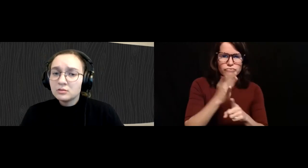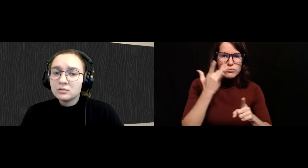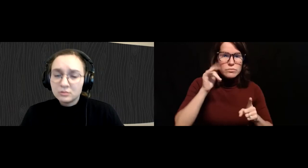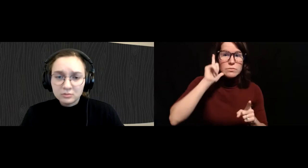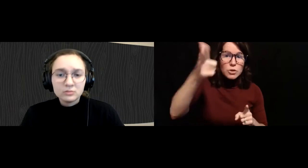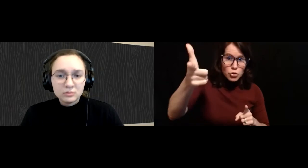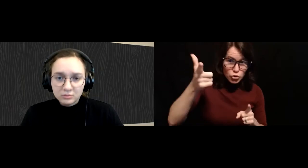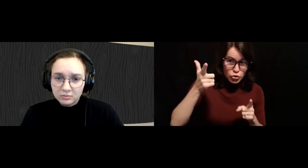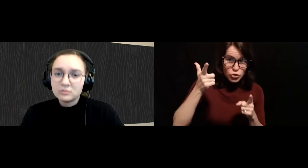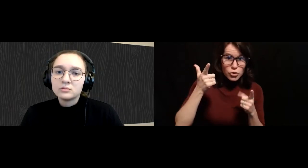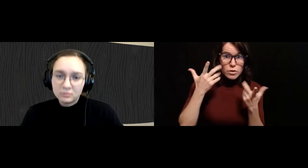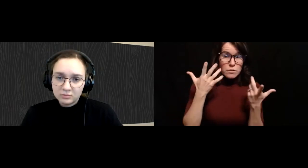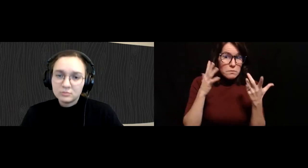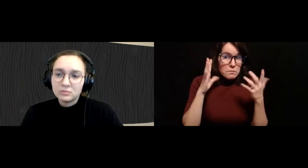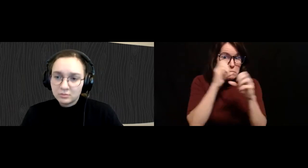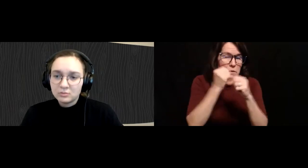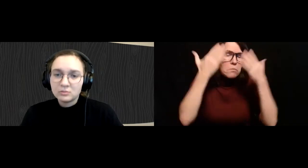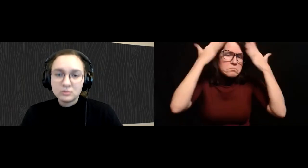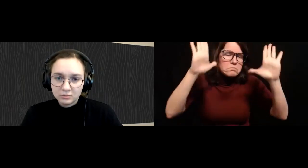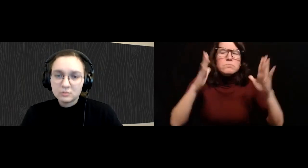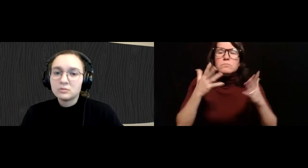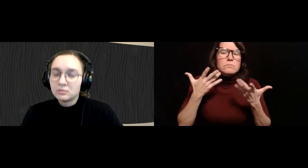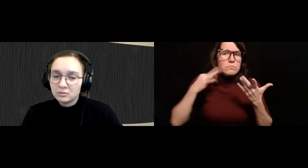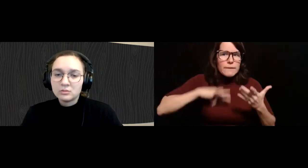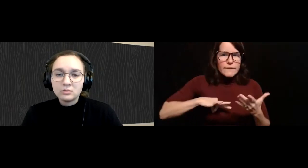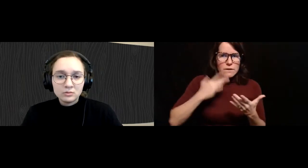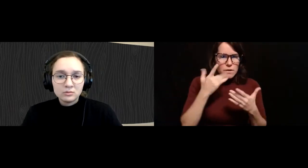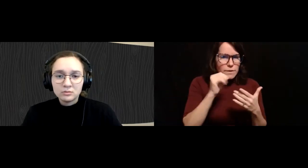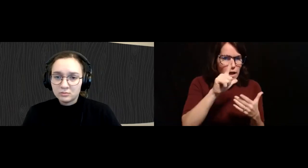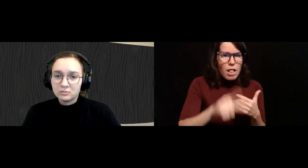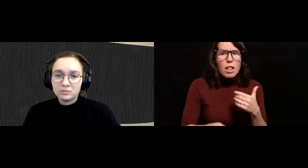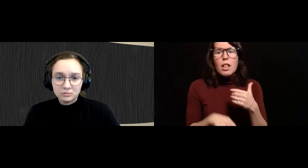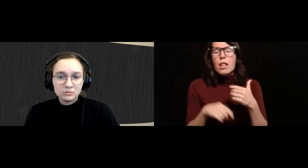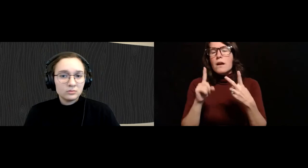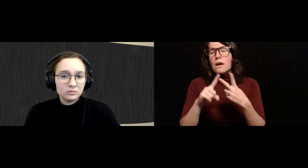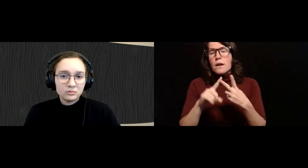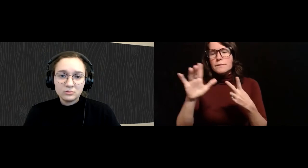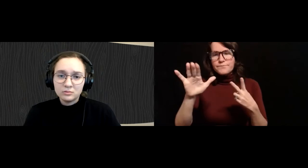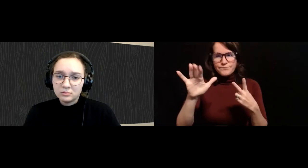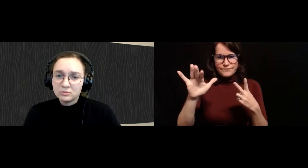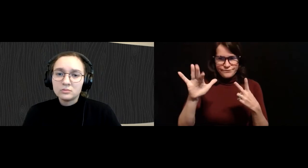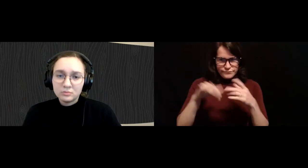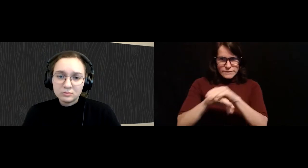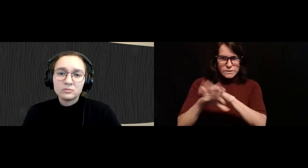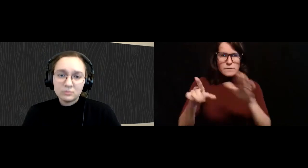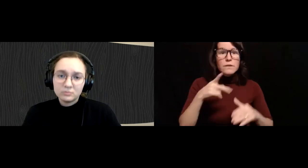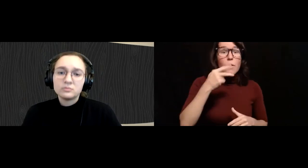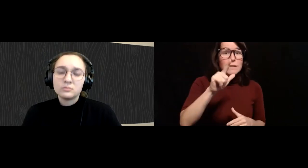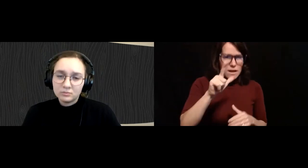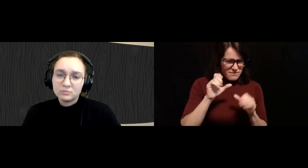means, expose the child to language. And we don't know what's going to happen in the future, but it will always benefit him or her to know ASL